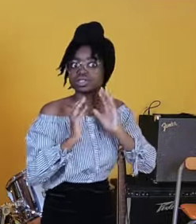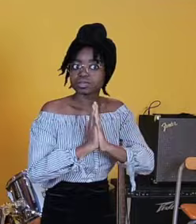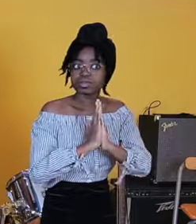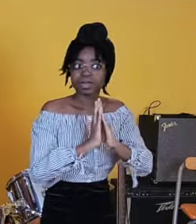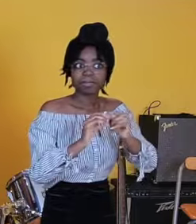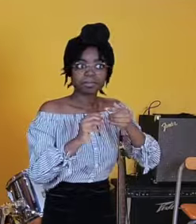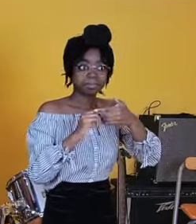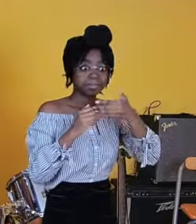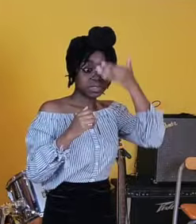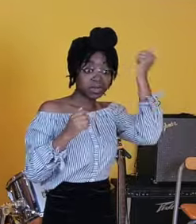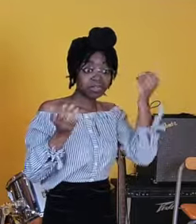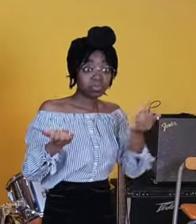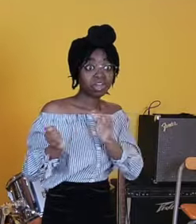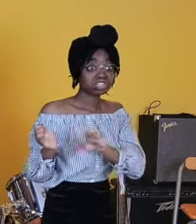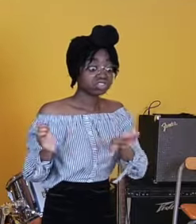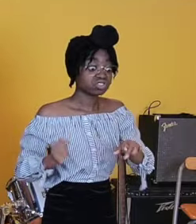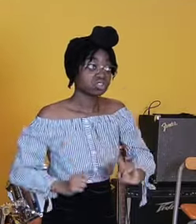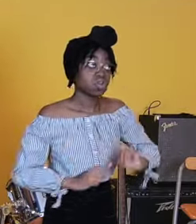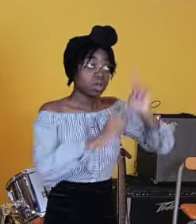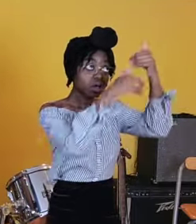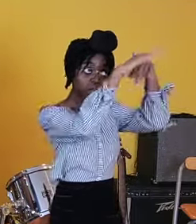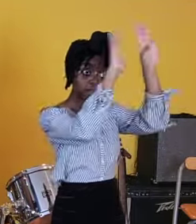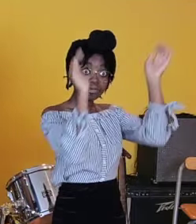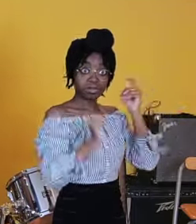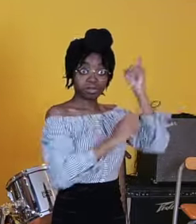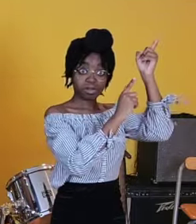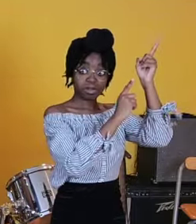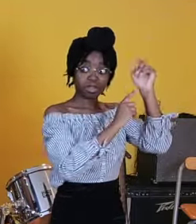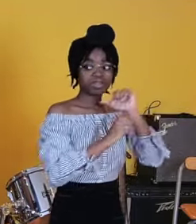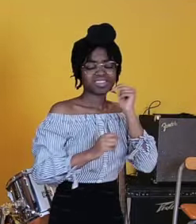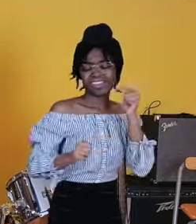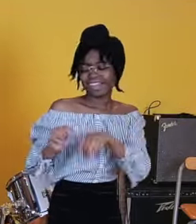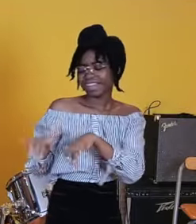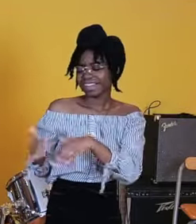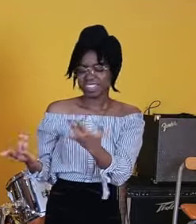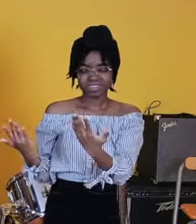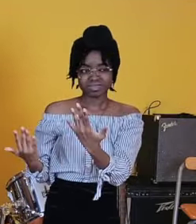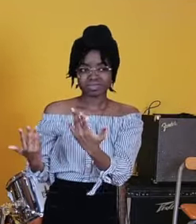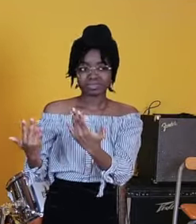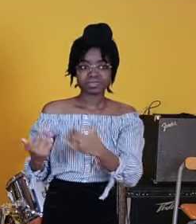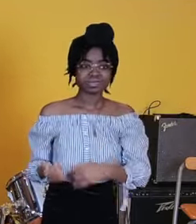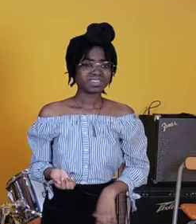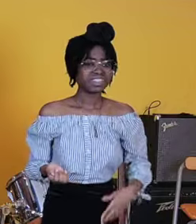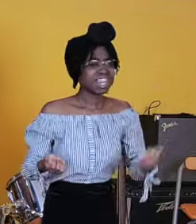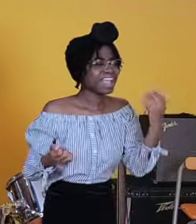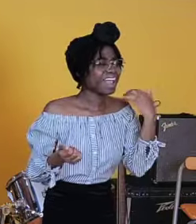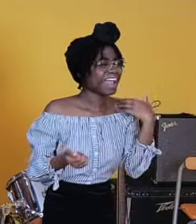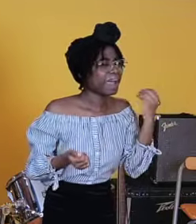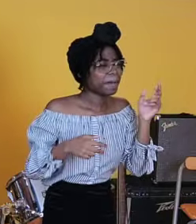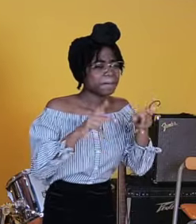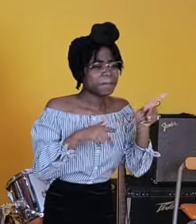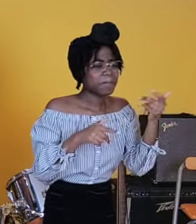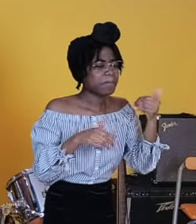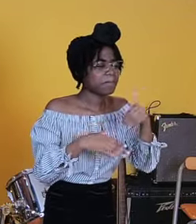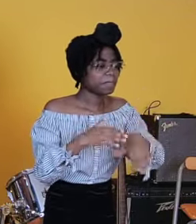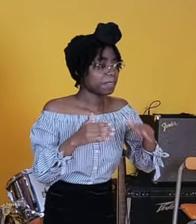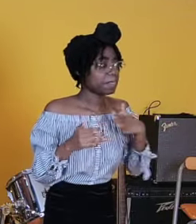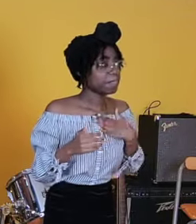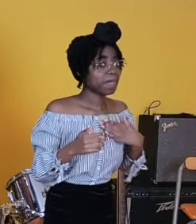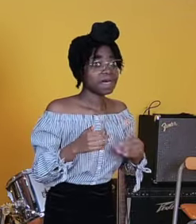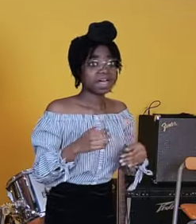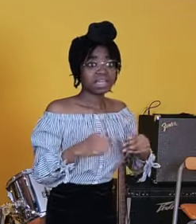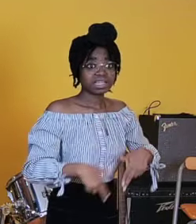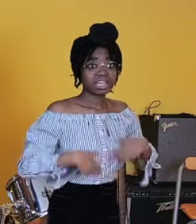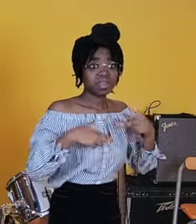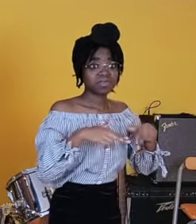hell. So you as well, I know you also have people in your life that you're praying for. I have people in my life, in my family, siblings